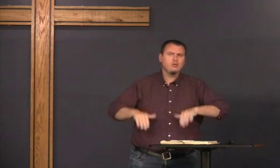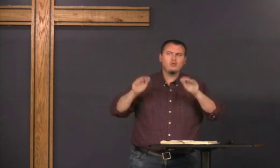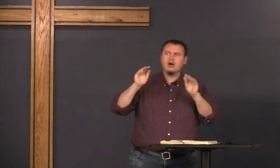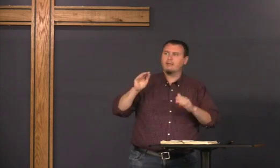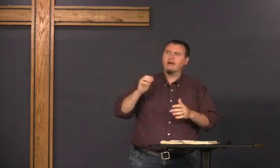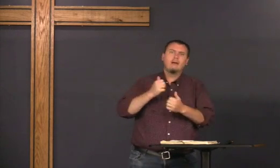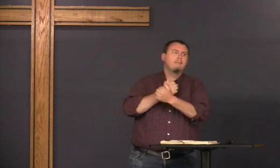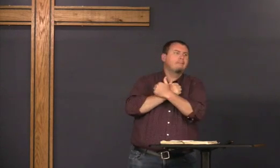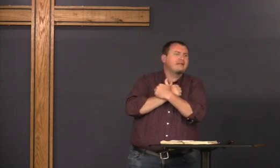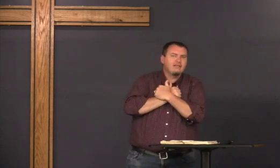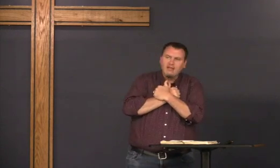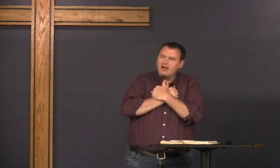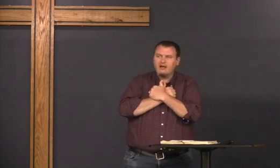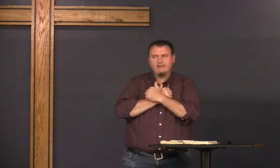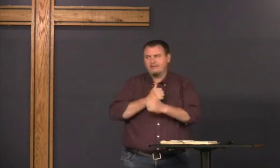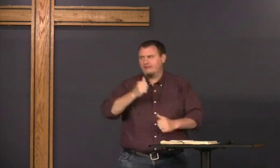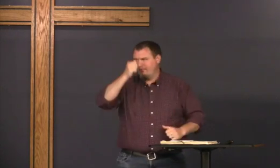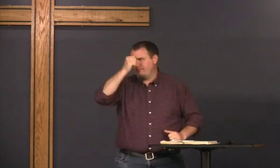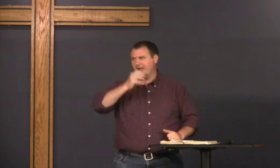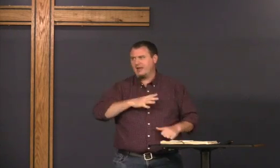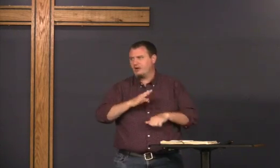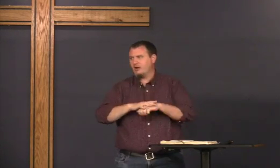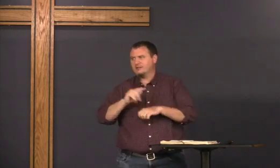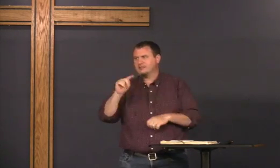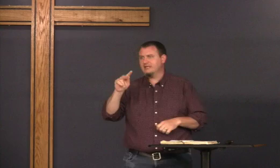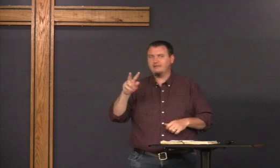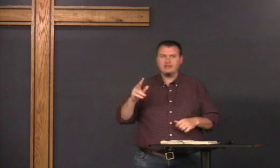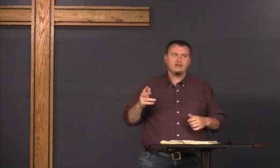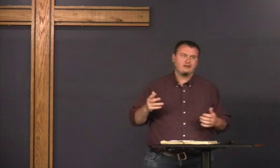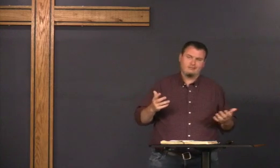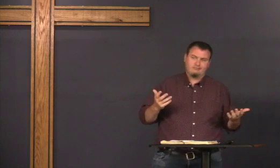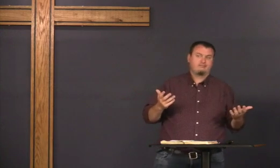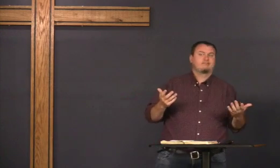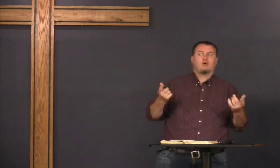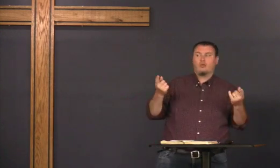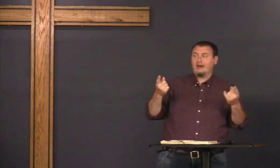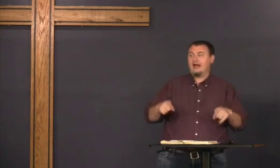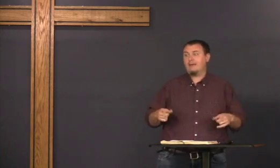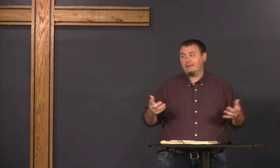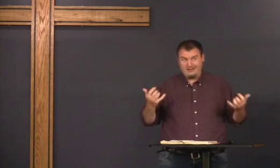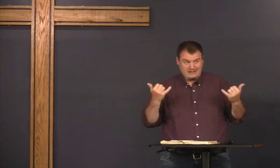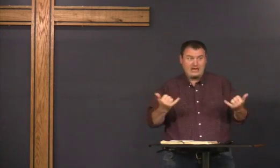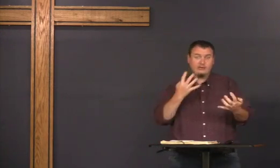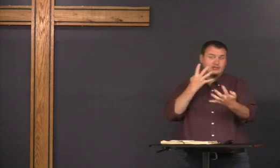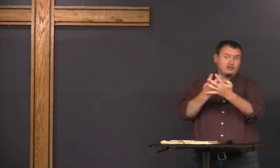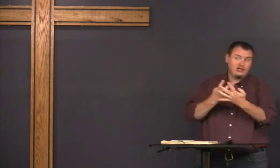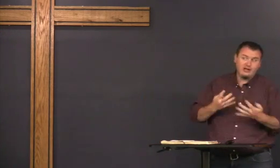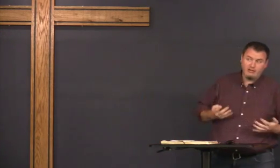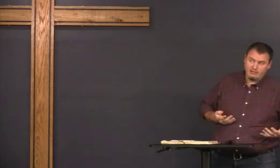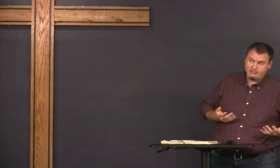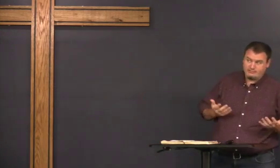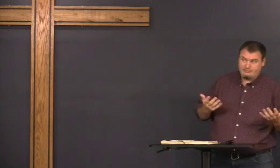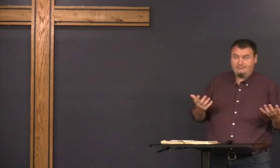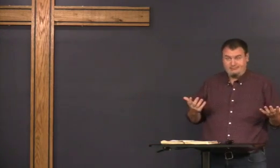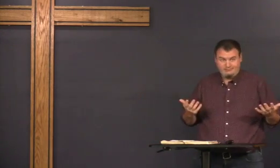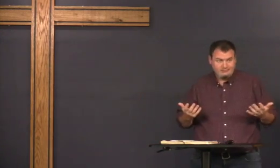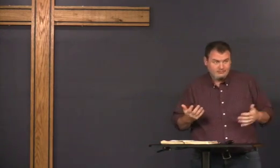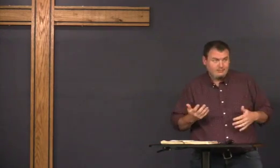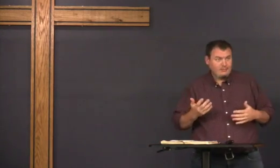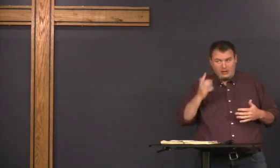grew up beloved man on TV. What happened? Now he's in jail. And